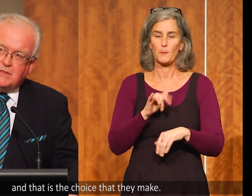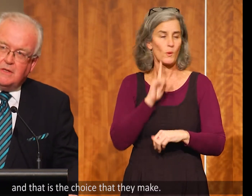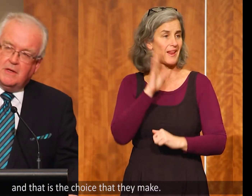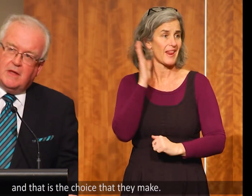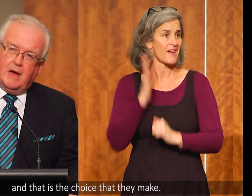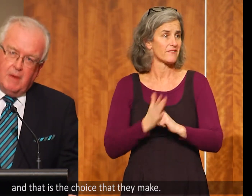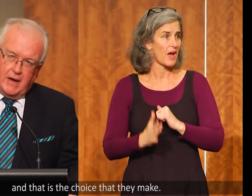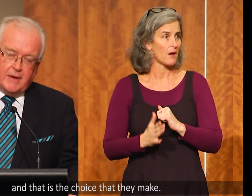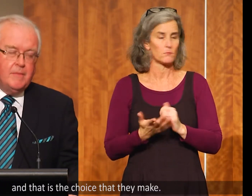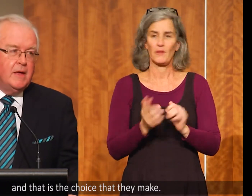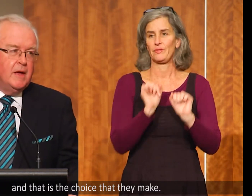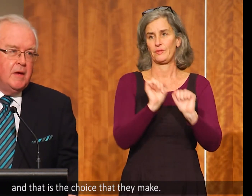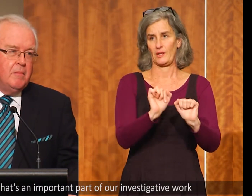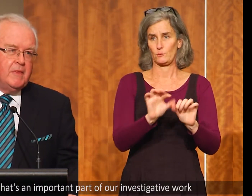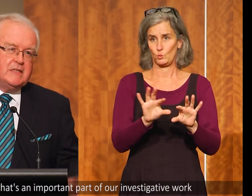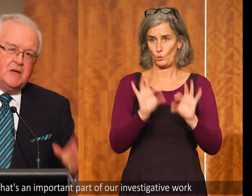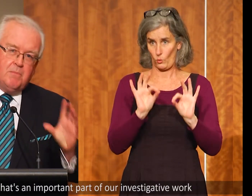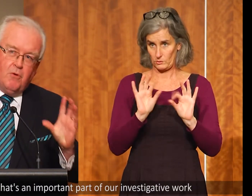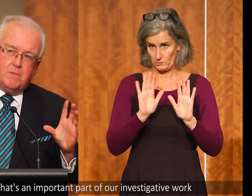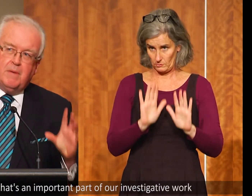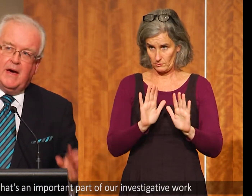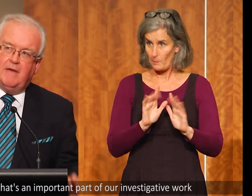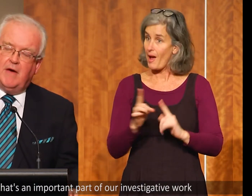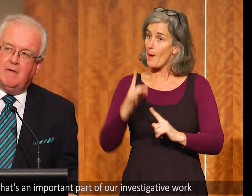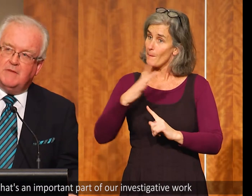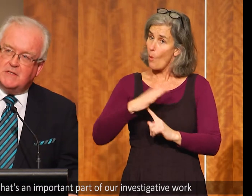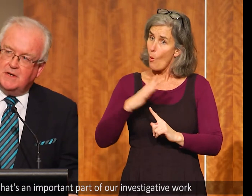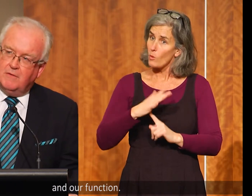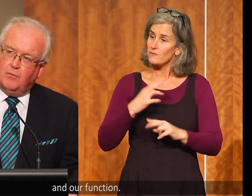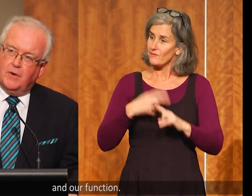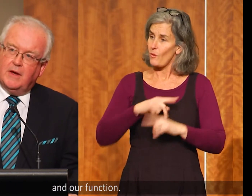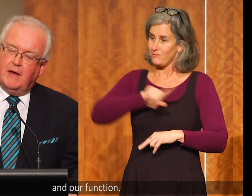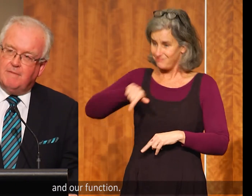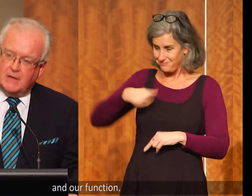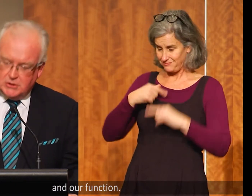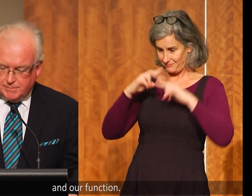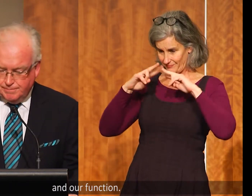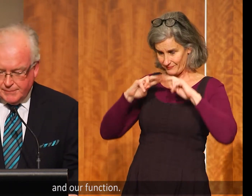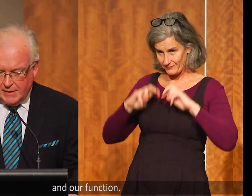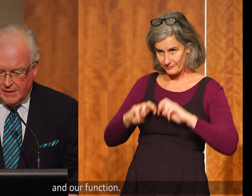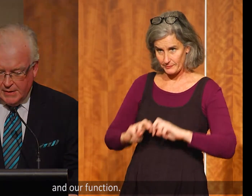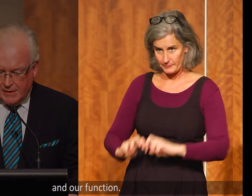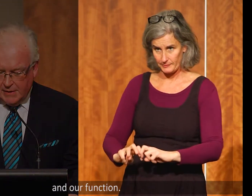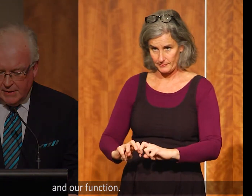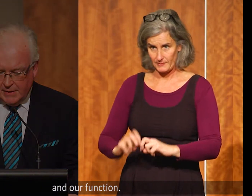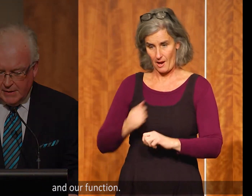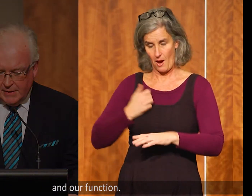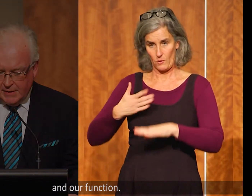choice that they make. But that's an important part of our investigative work and our function.